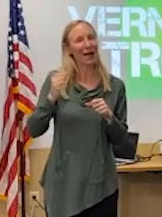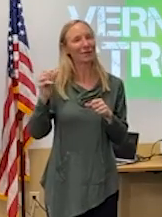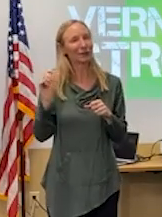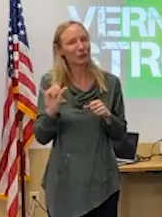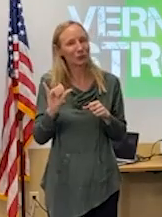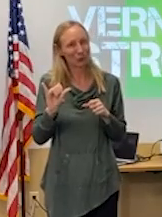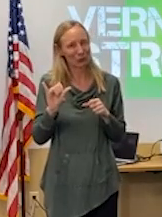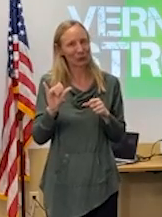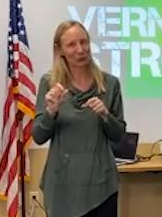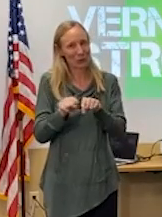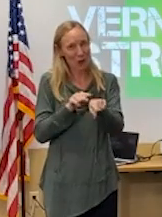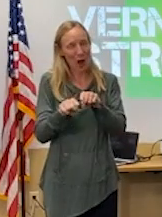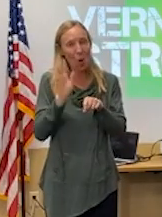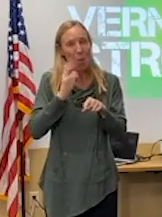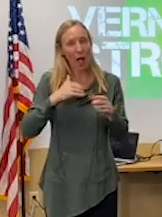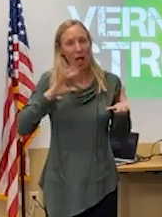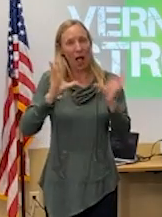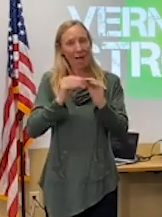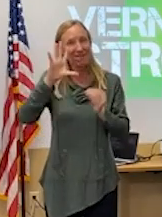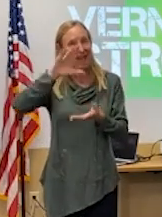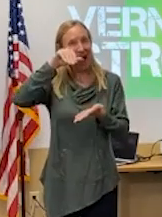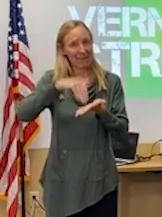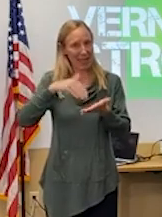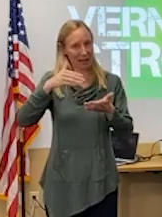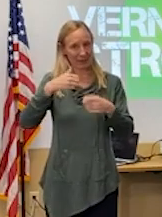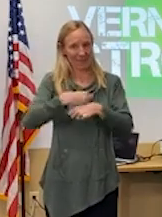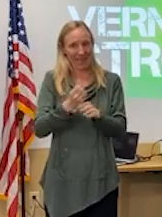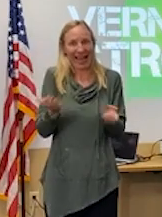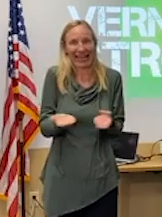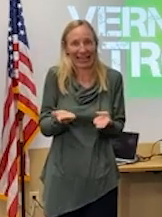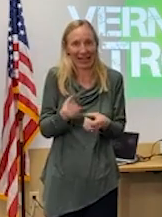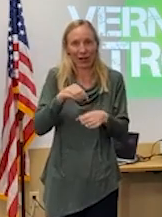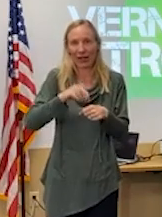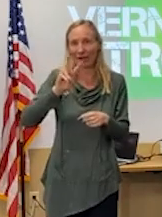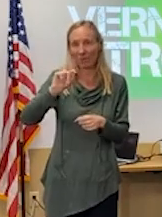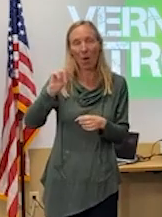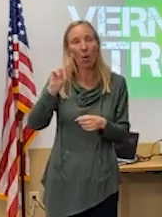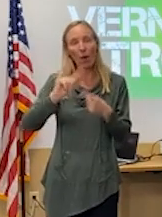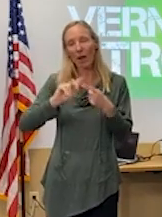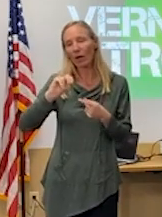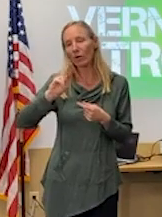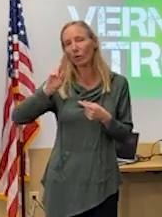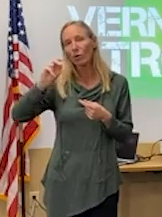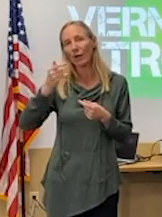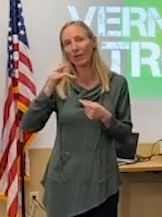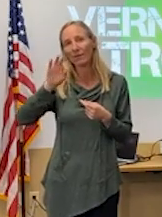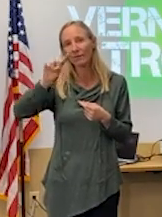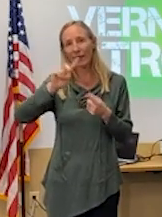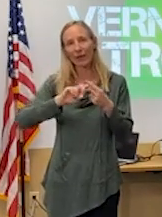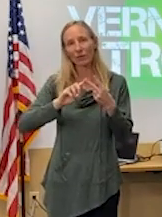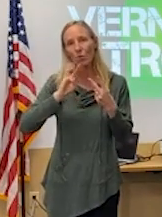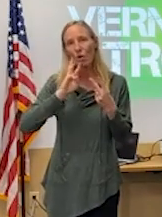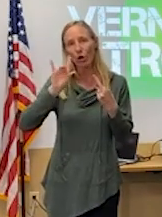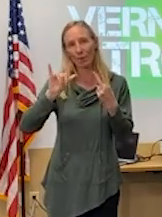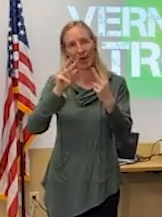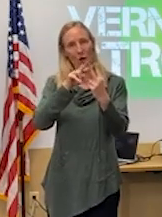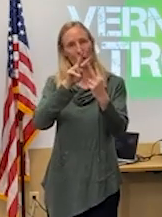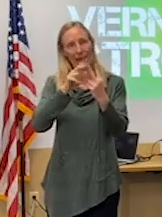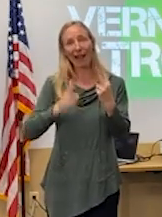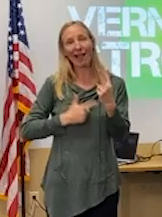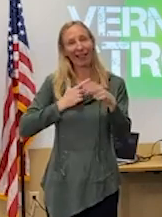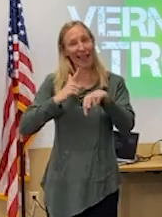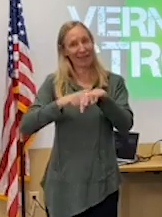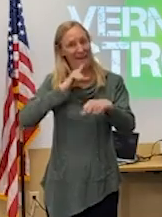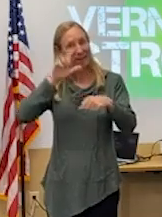We will have 5,000 units knit here in Vermont at our Northfield and Waterbury facilities. This, of course, will come with our